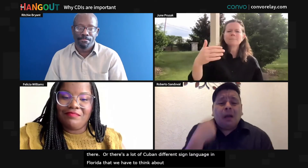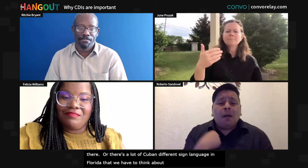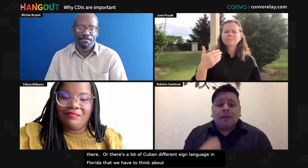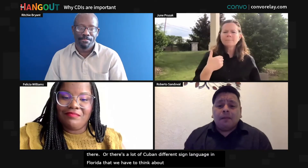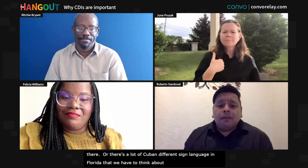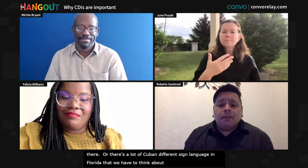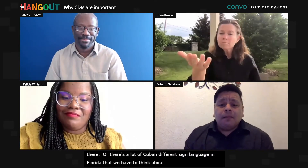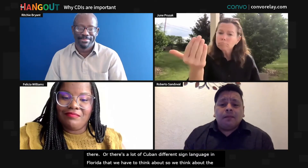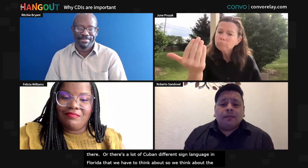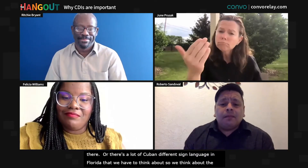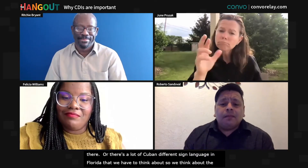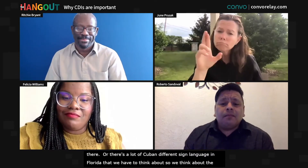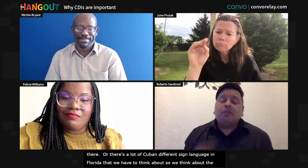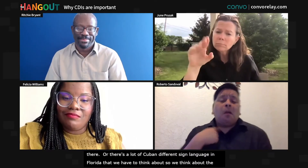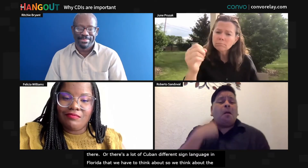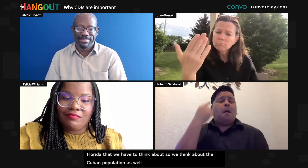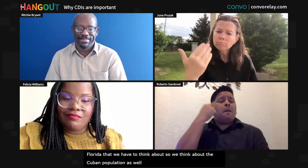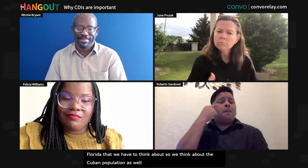well.